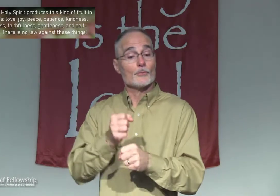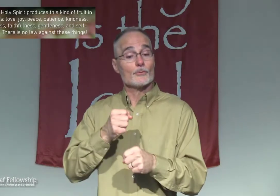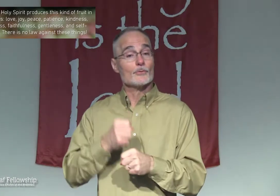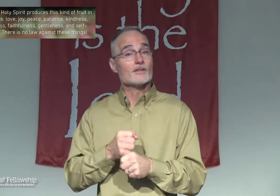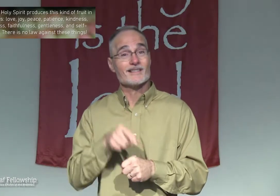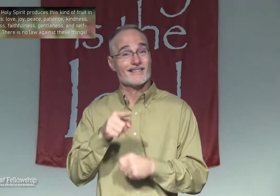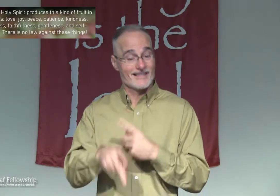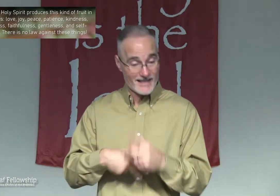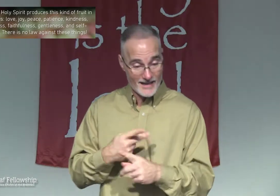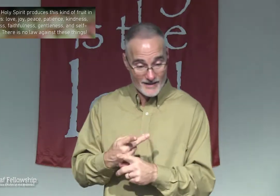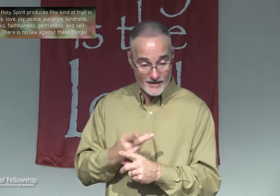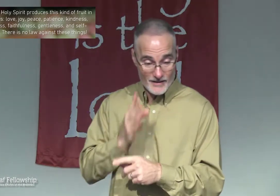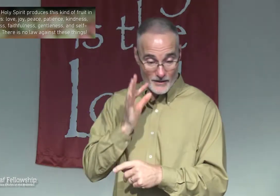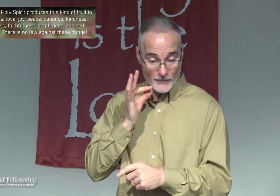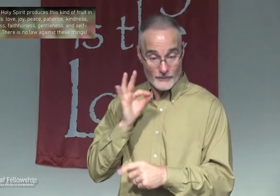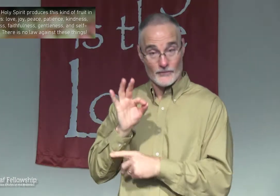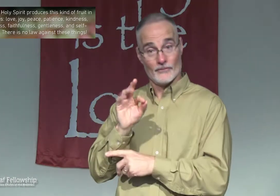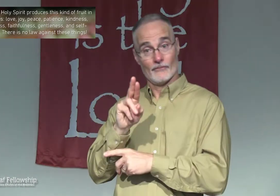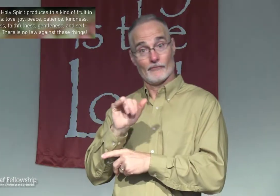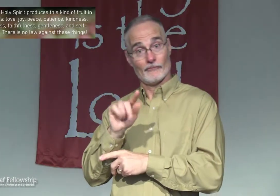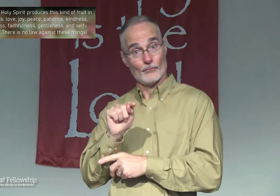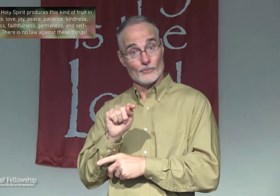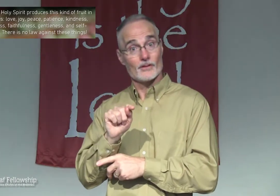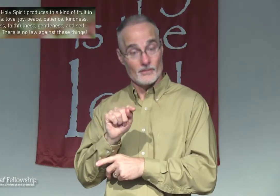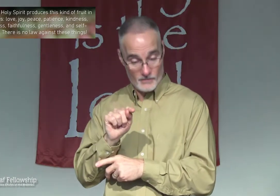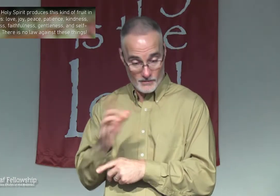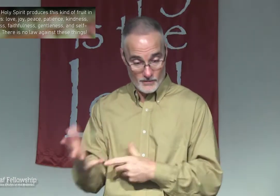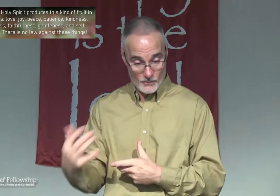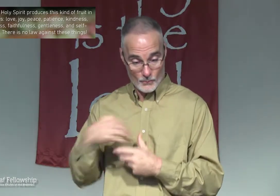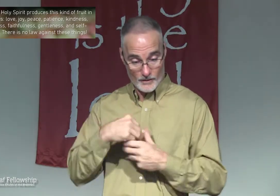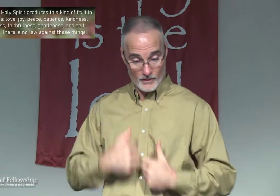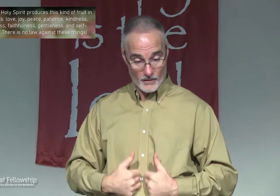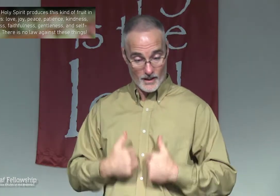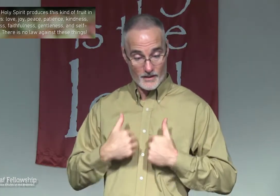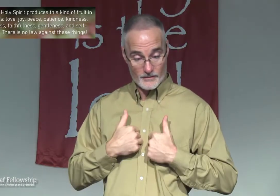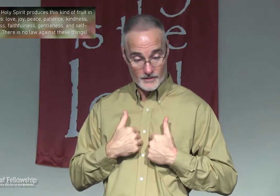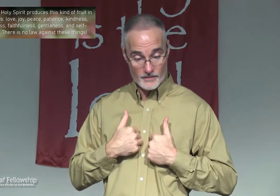But the Holy Spirit produces this kind of fruit in our lives.